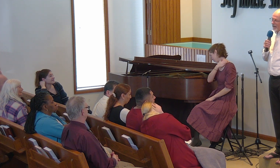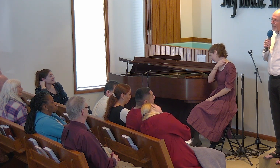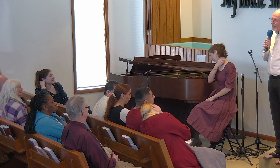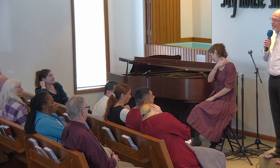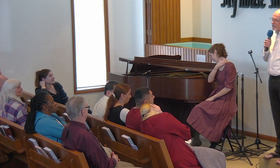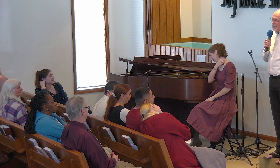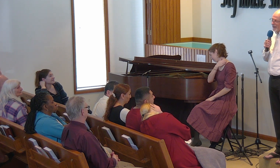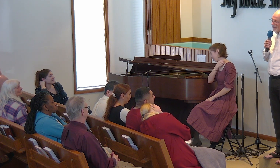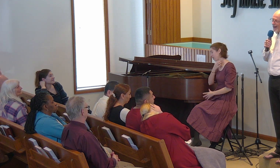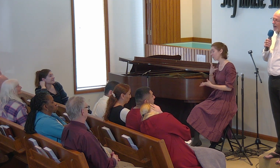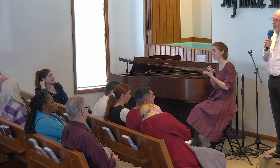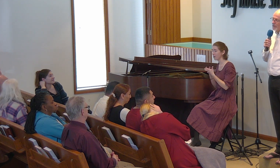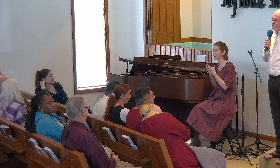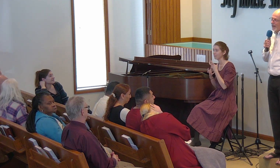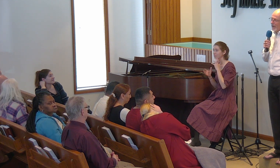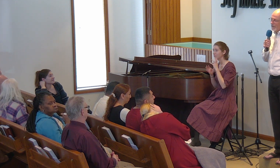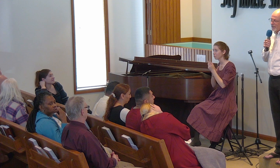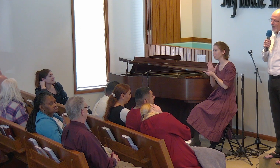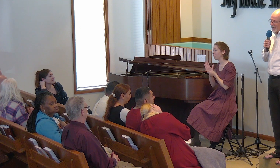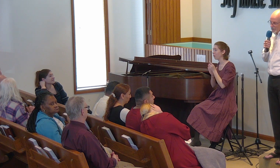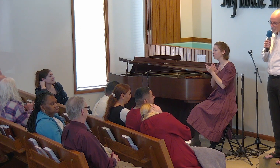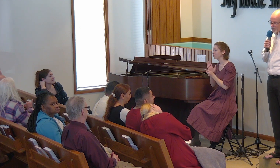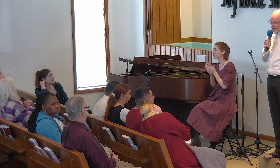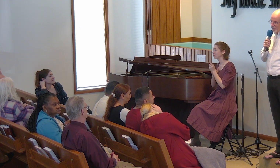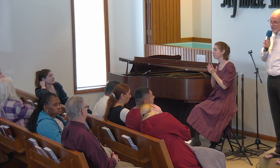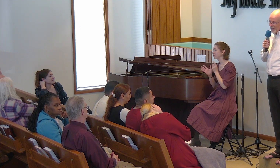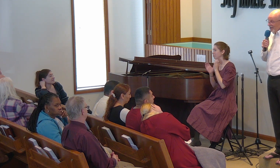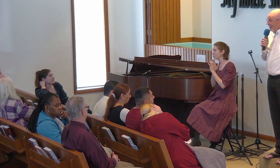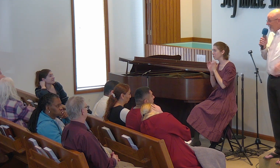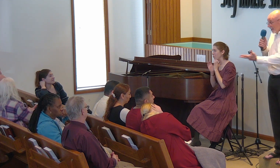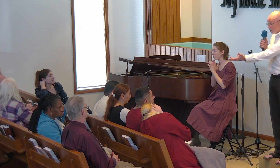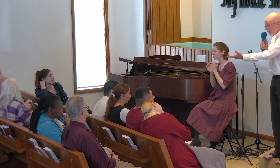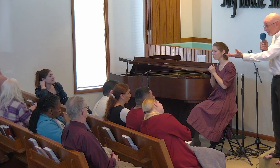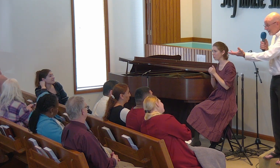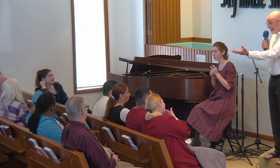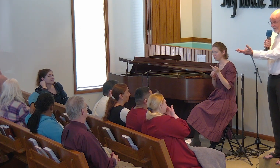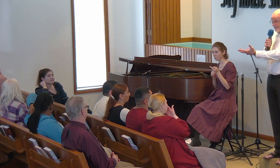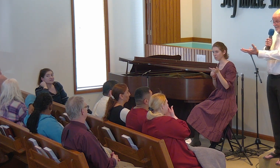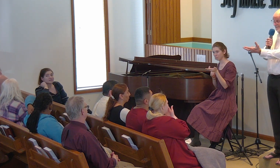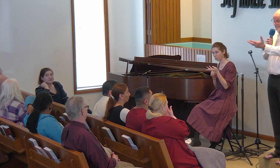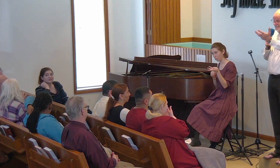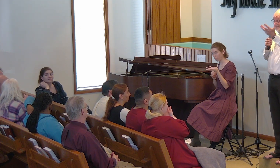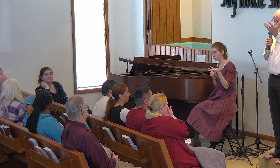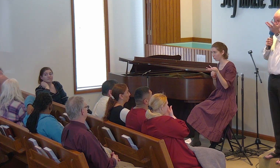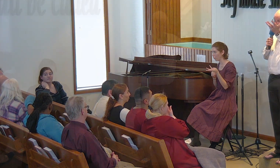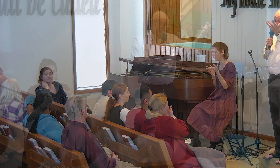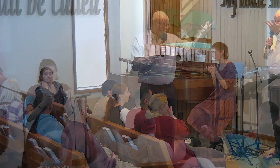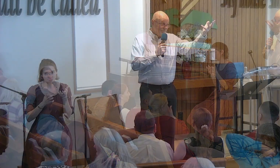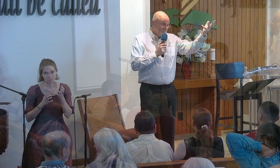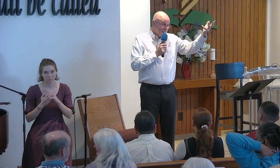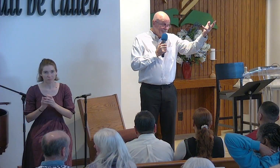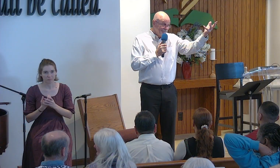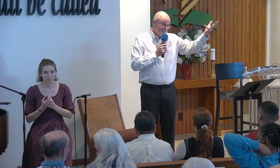I would love to spend hours and hours and hours with you two and your mom and dad